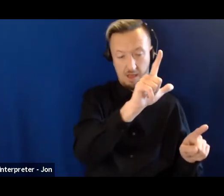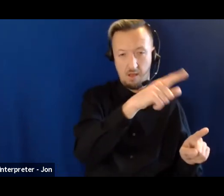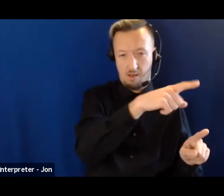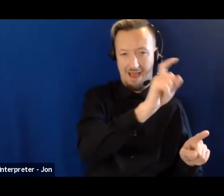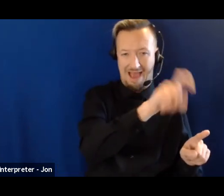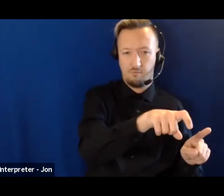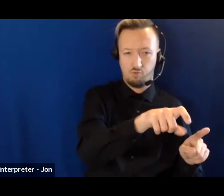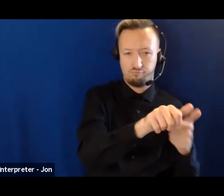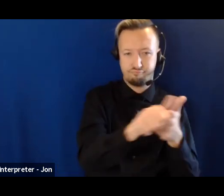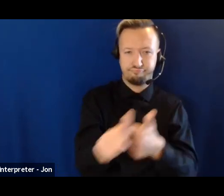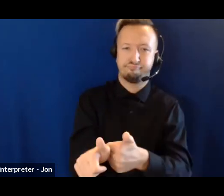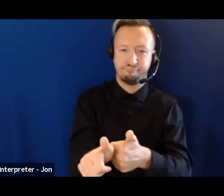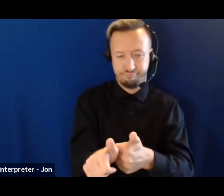are